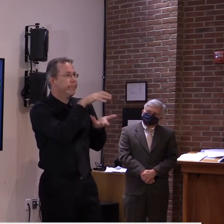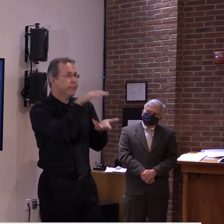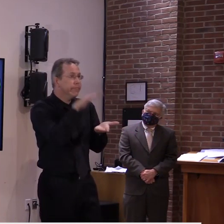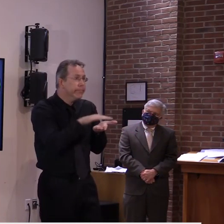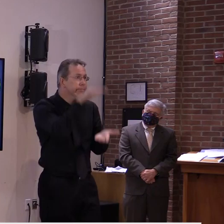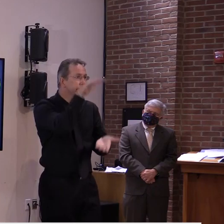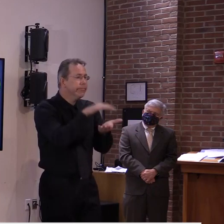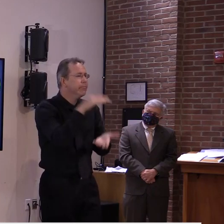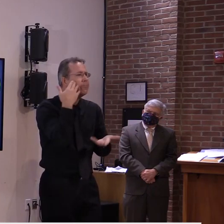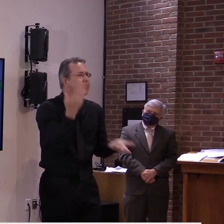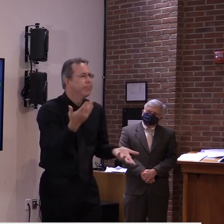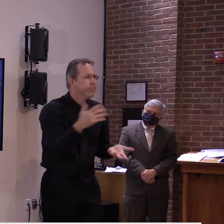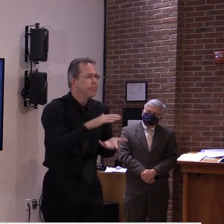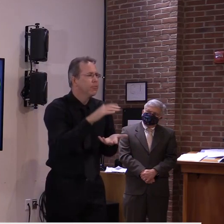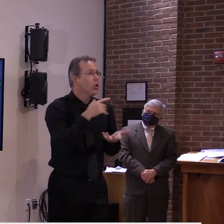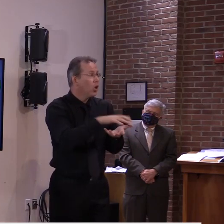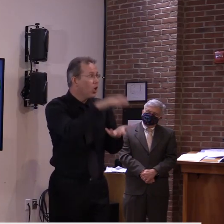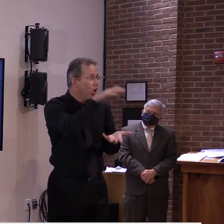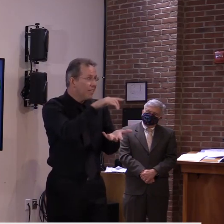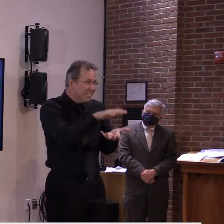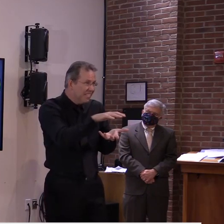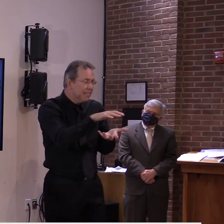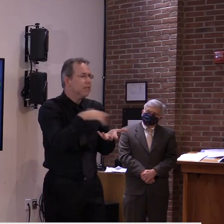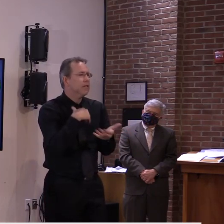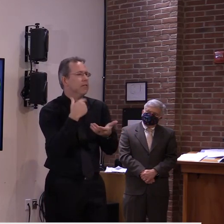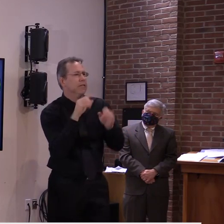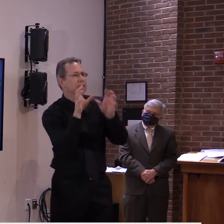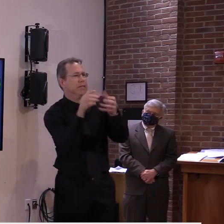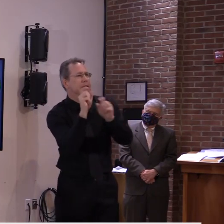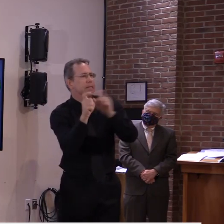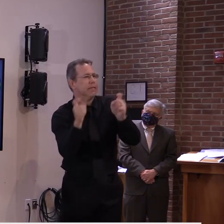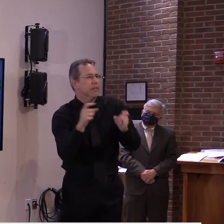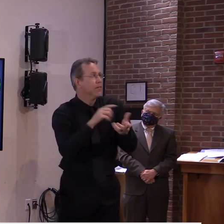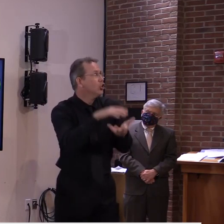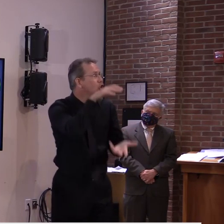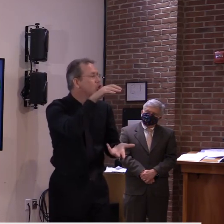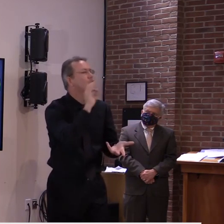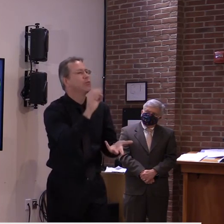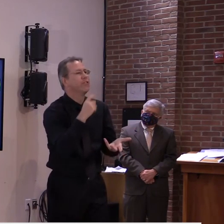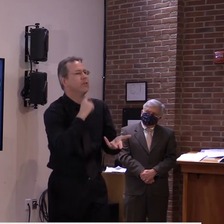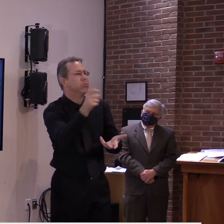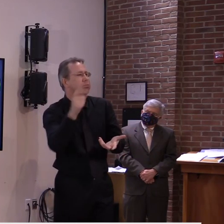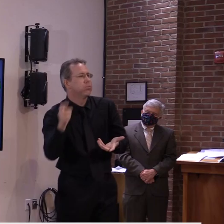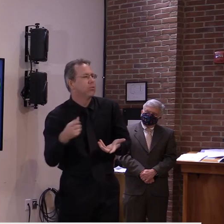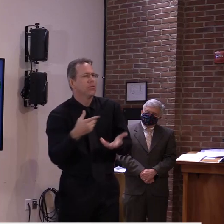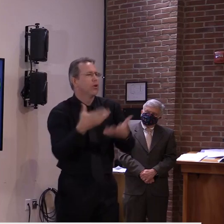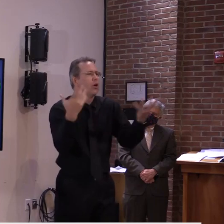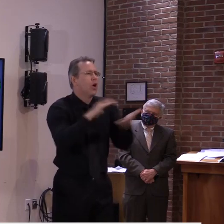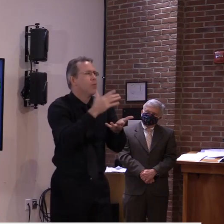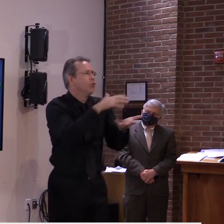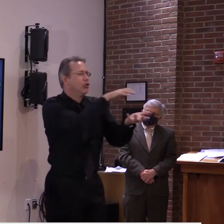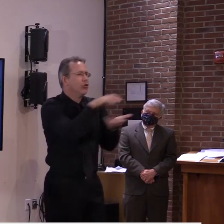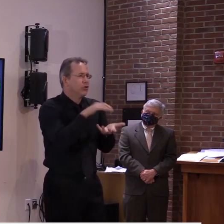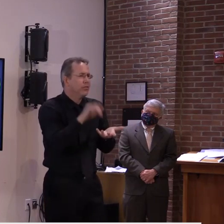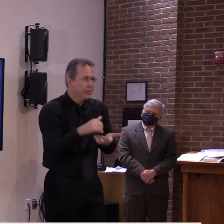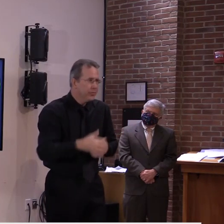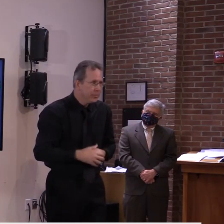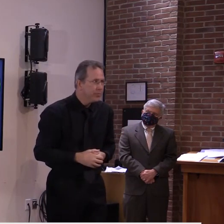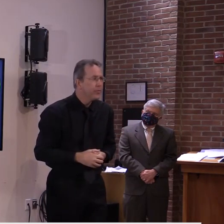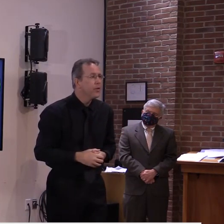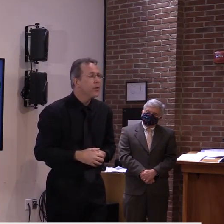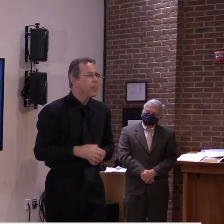will precede this, because your point is very well taken. We need to have the logistics, meaning how